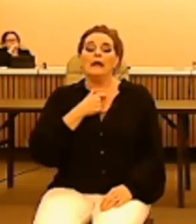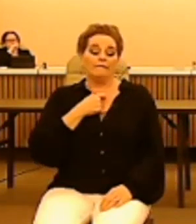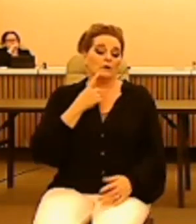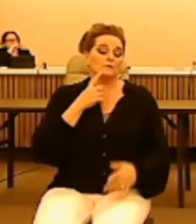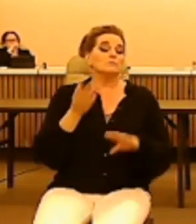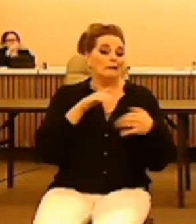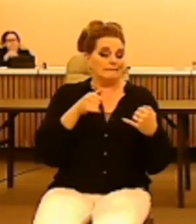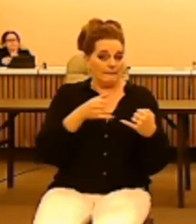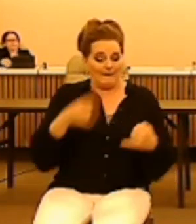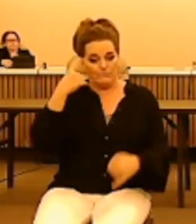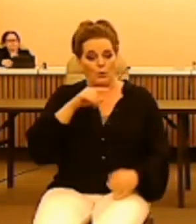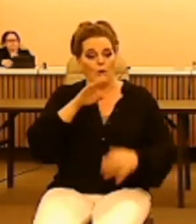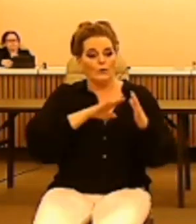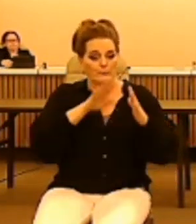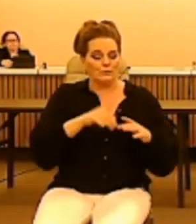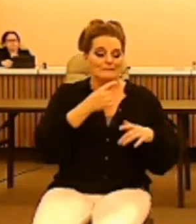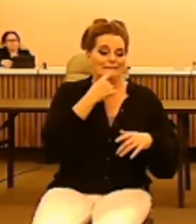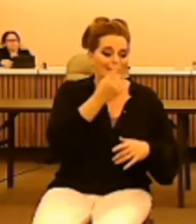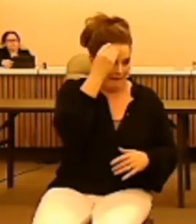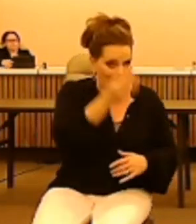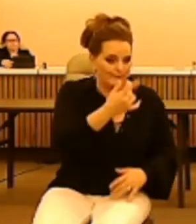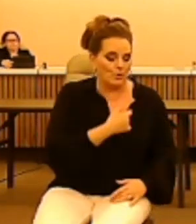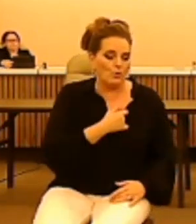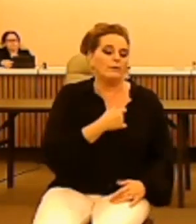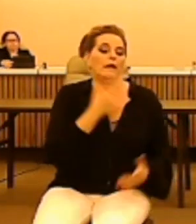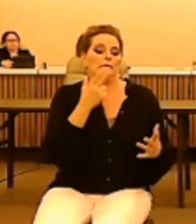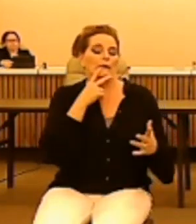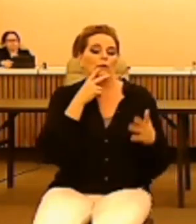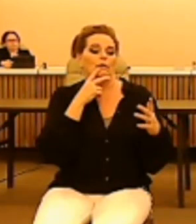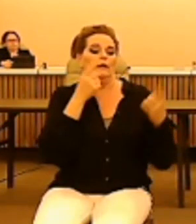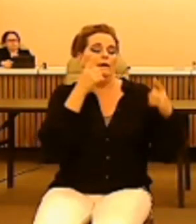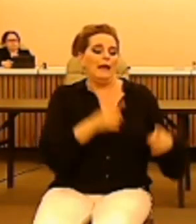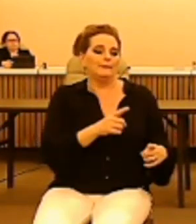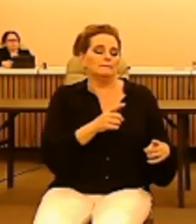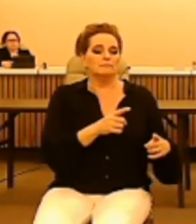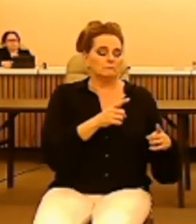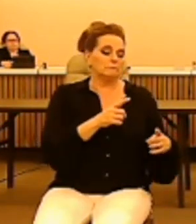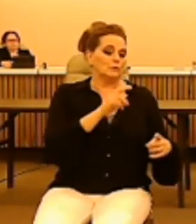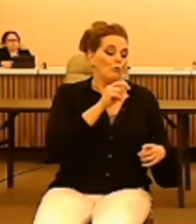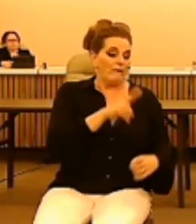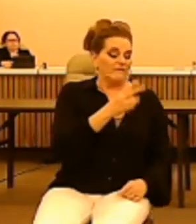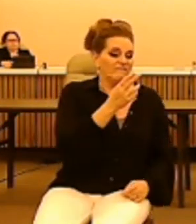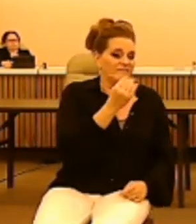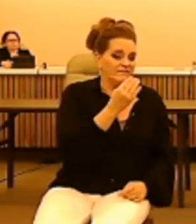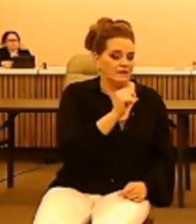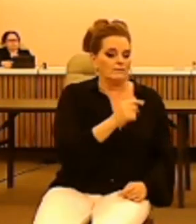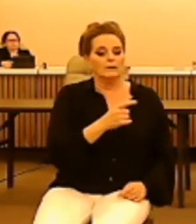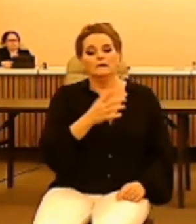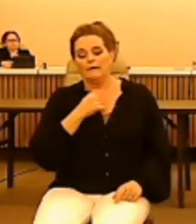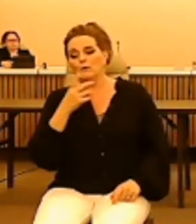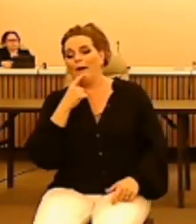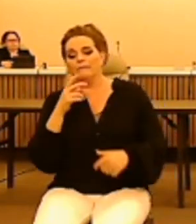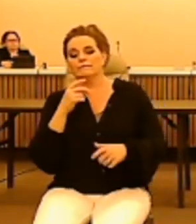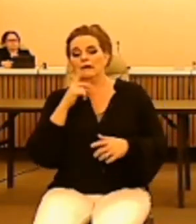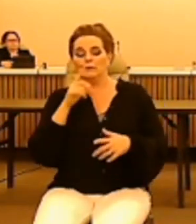say the new code is going to take November 15th for any, you know, if you haven't pulled your building permit by